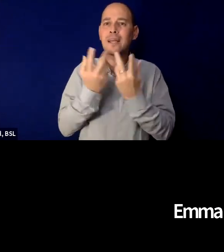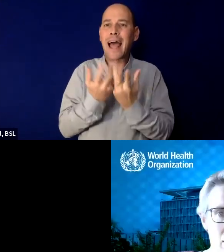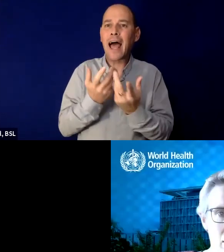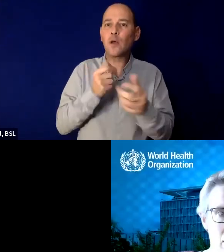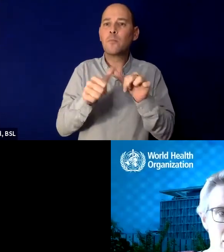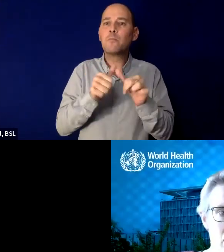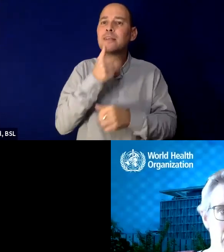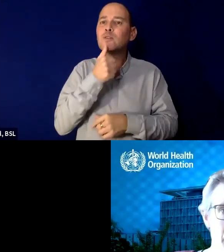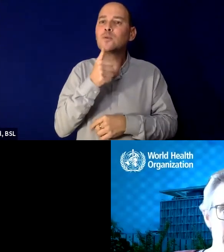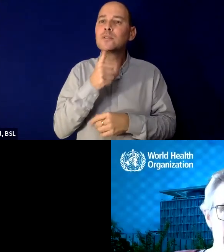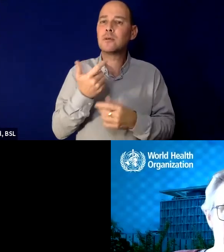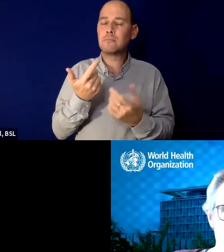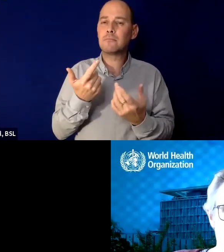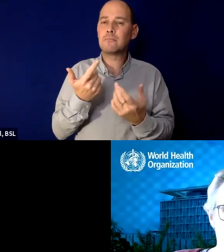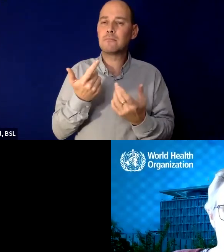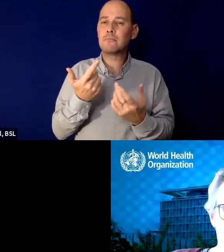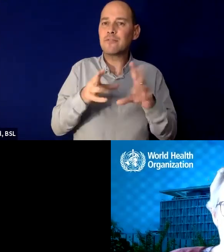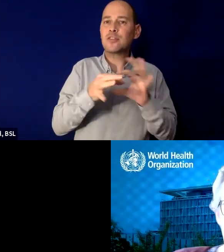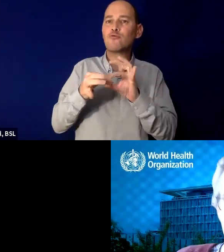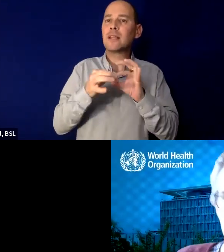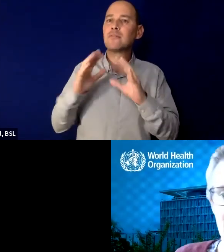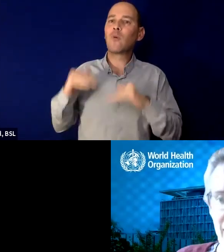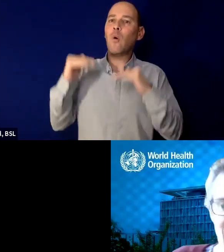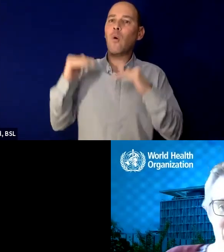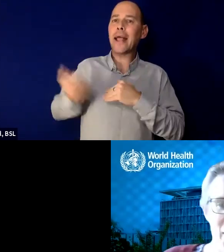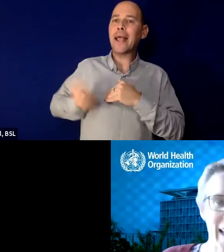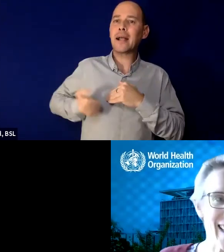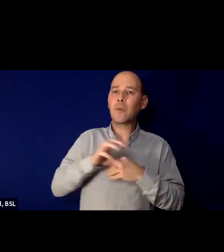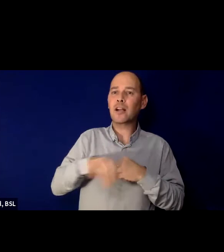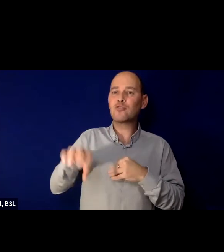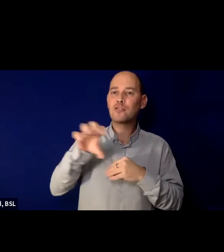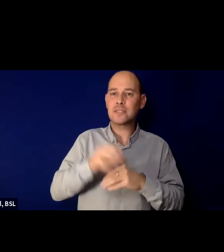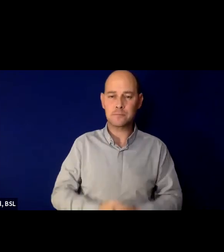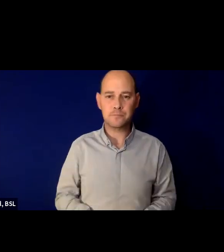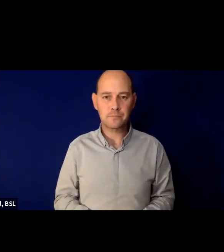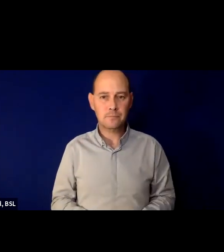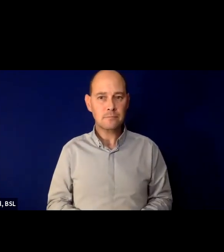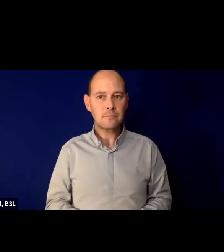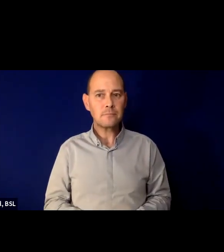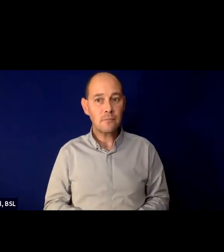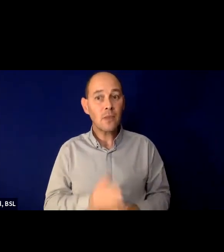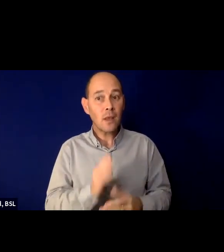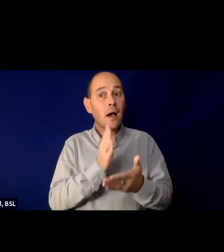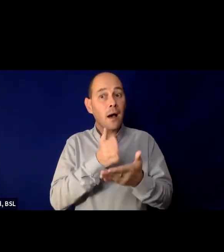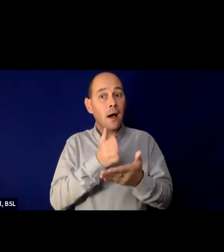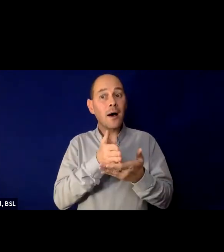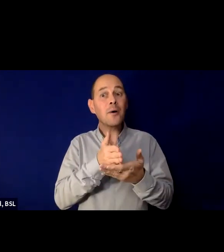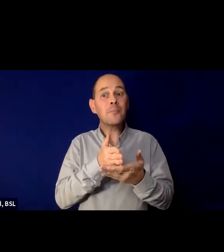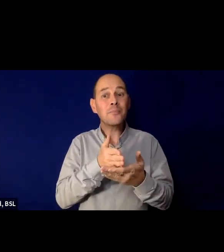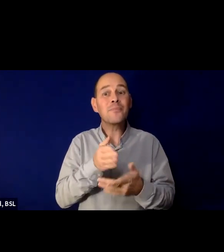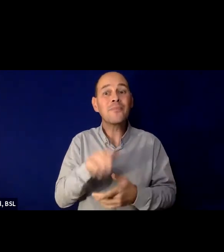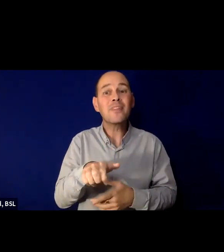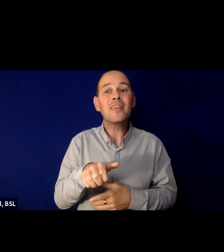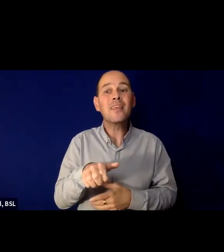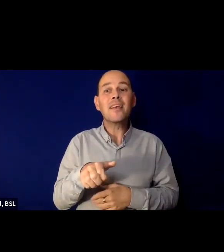a relevance there for high income countries. Thanks, Louise. Yes, actually, that came from Chapel, who's in our team,